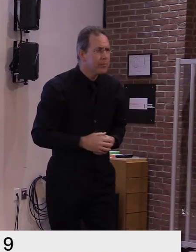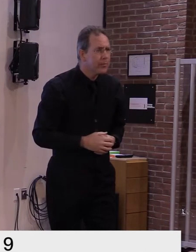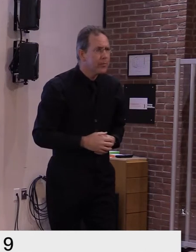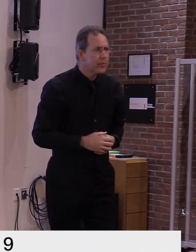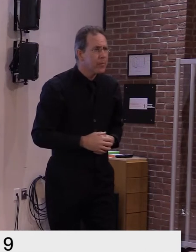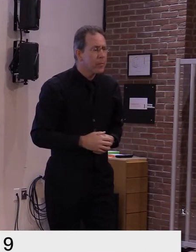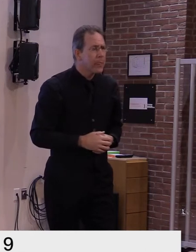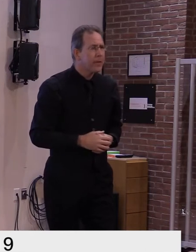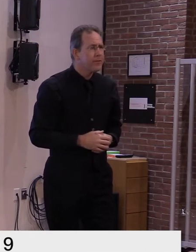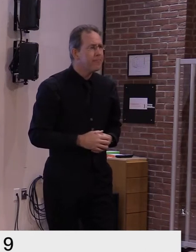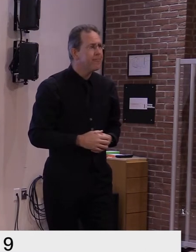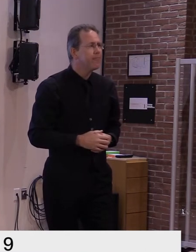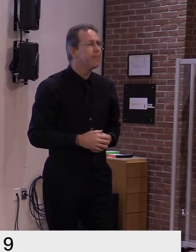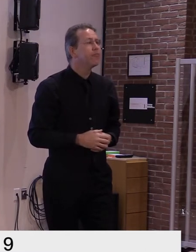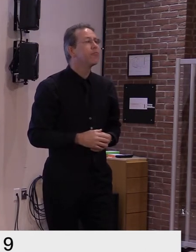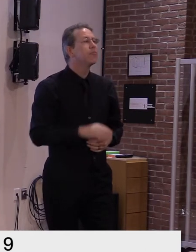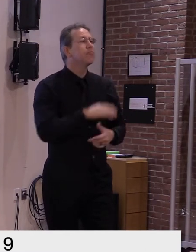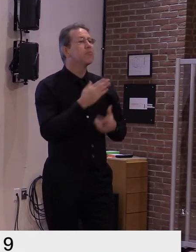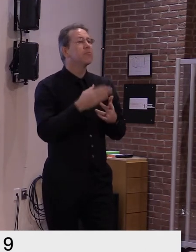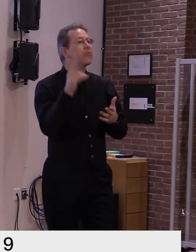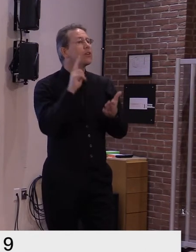it over to Secretary French.